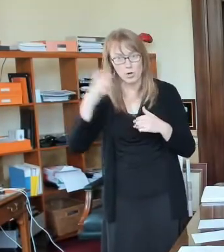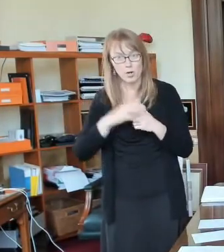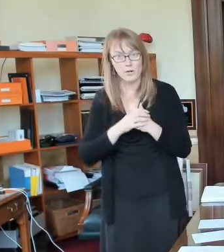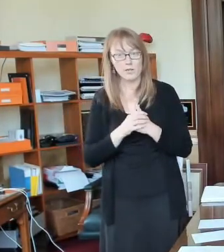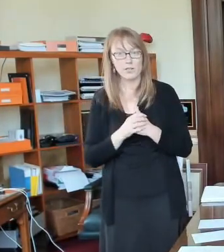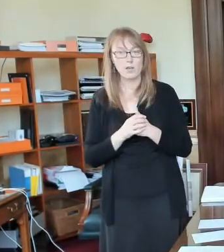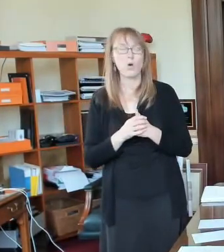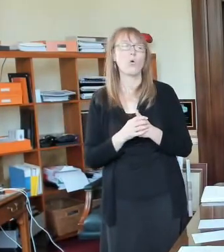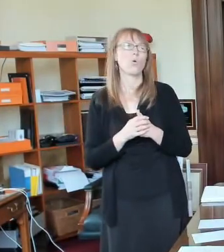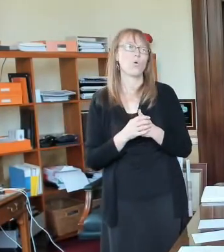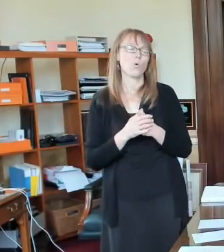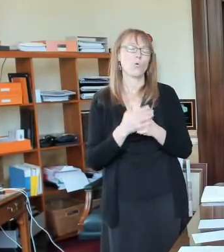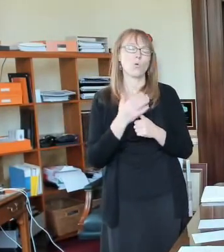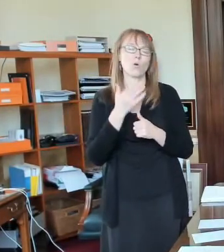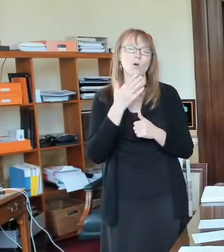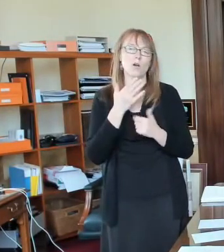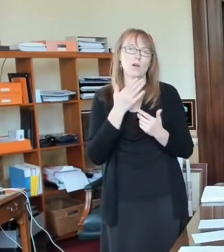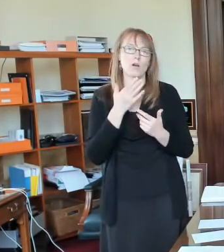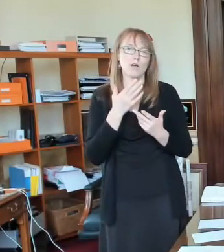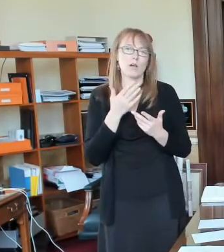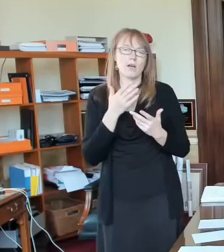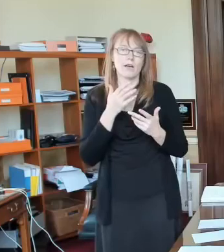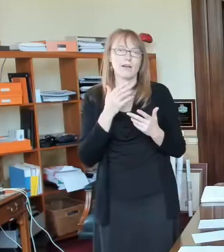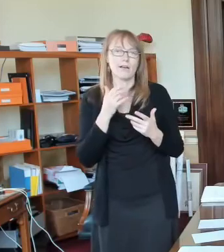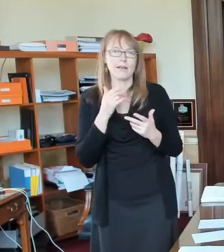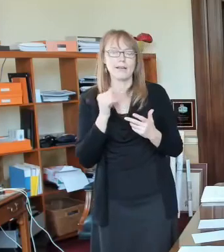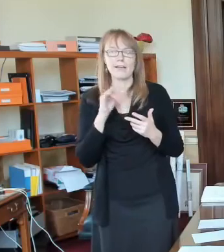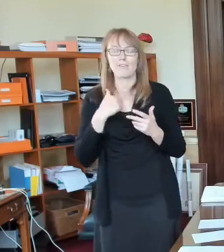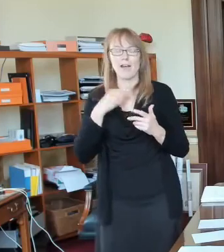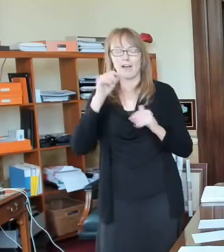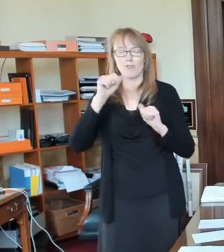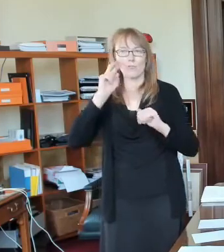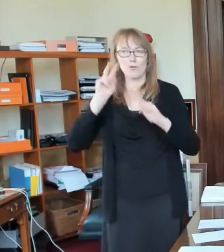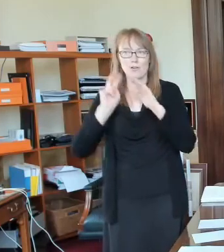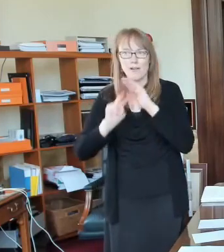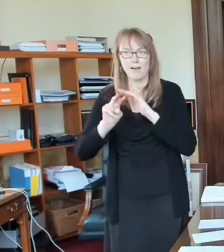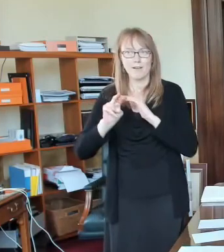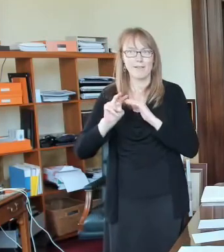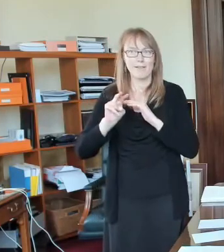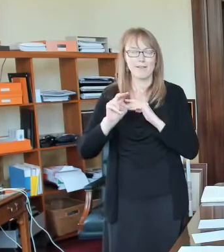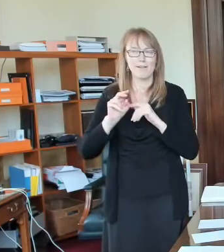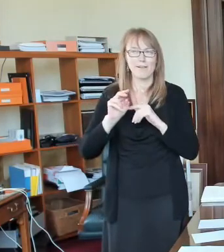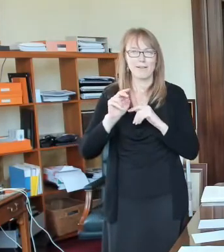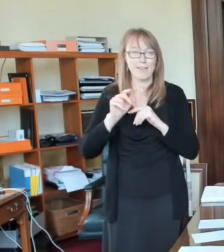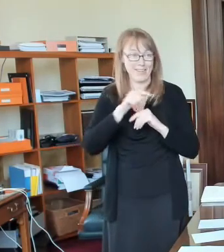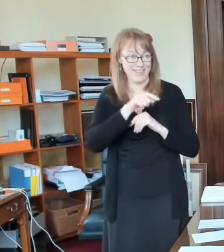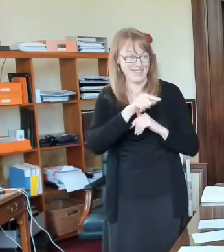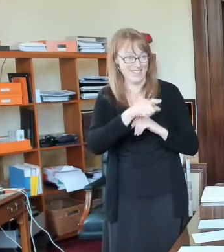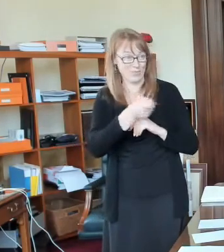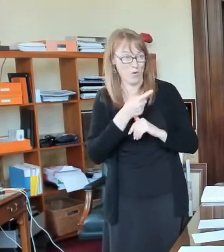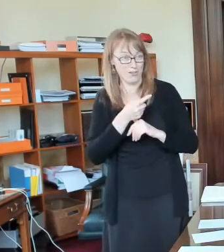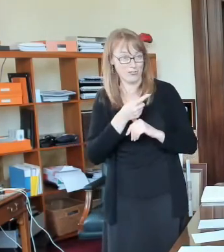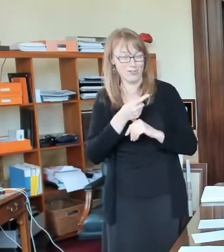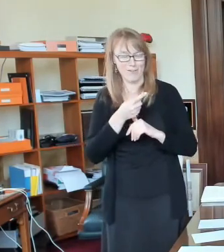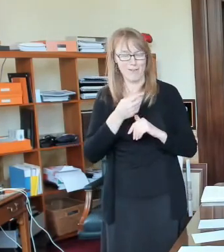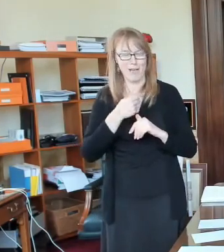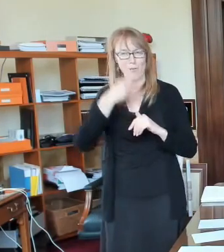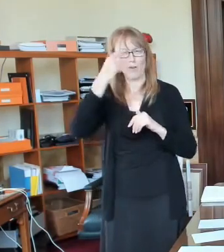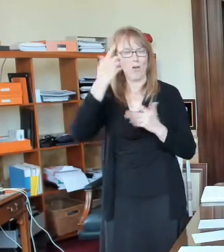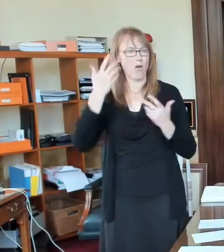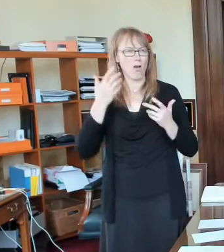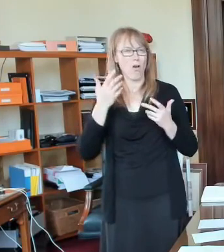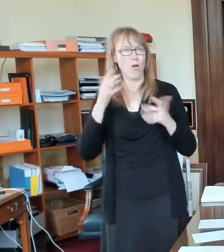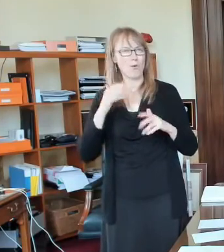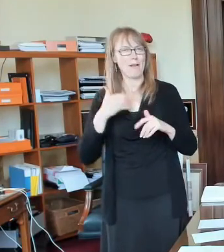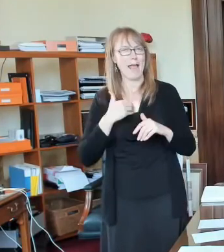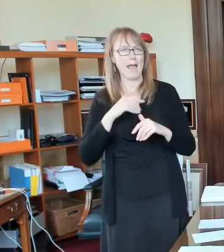known this question was coming, I'd tell you how many people were there today. It has a capacity, I think, of 28, I believe is the